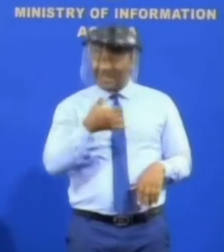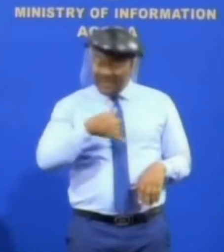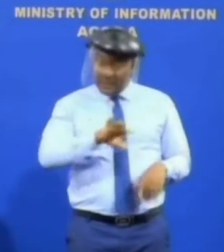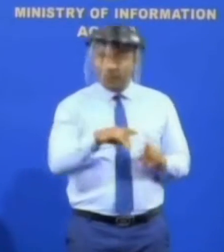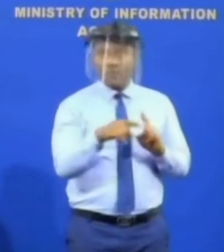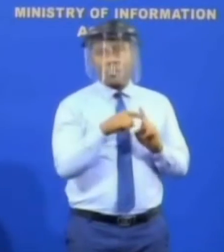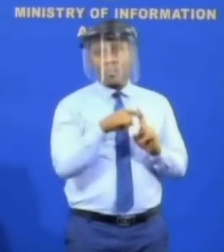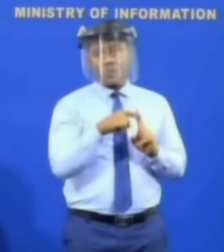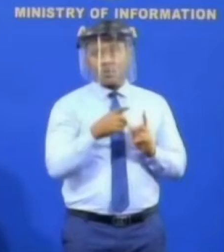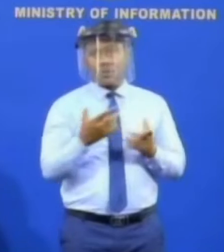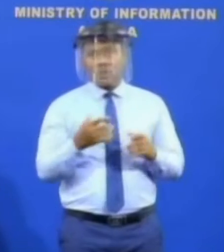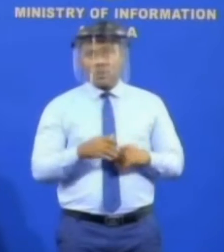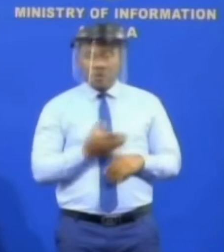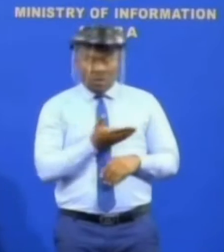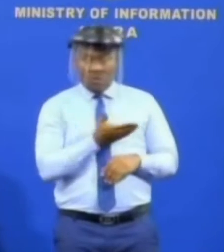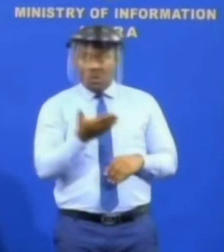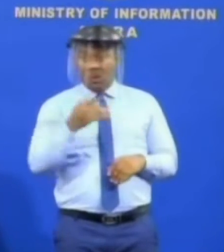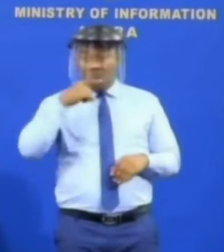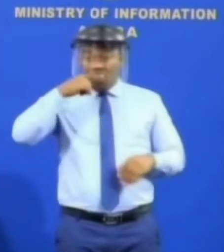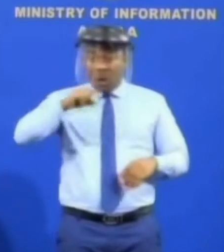for. Fortunately, they are all asymptomatic.